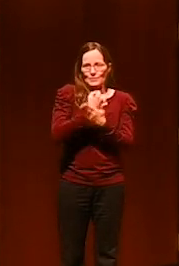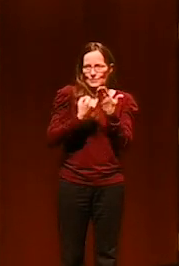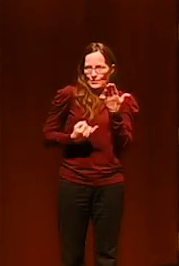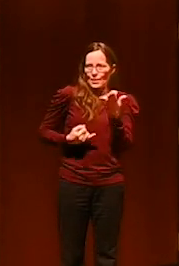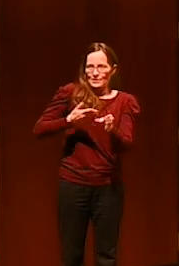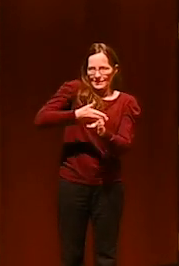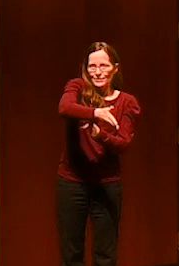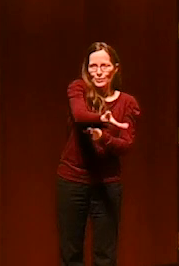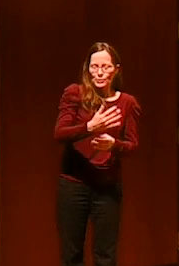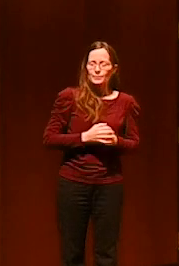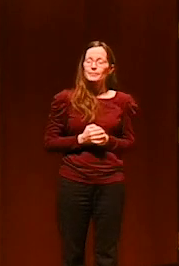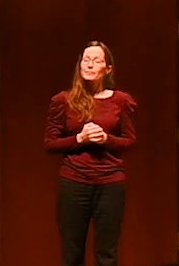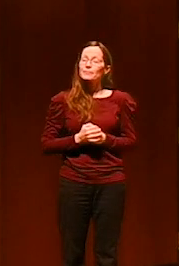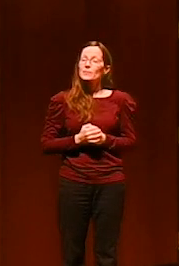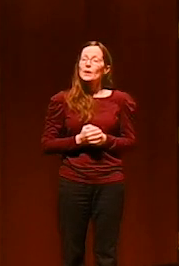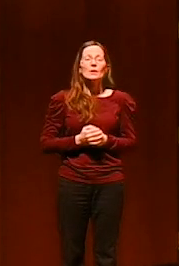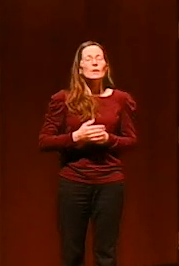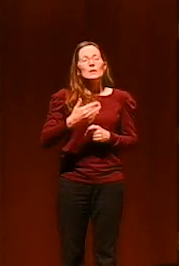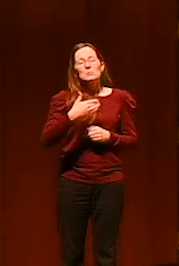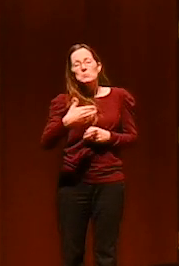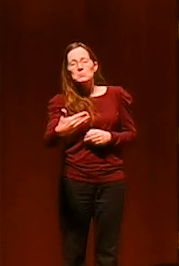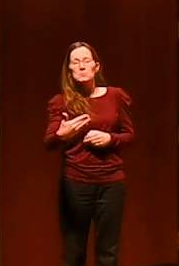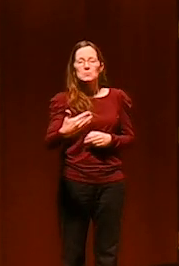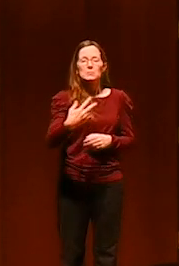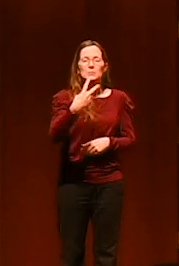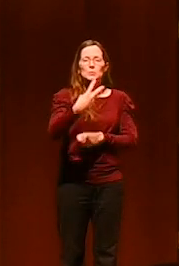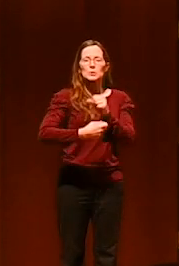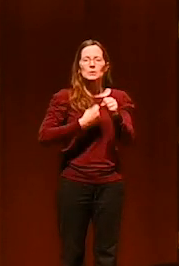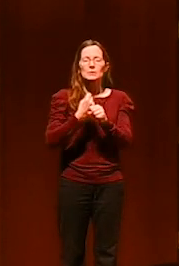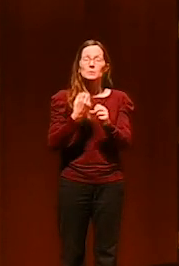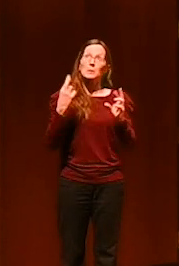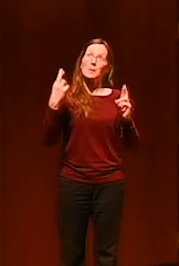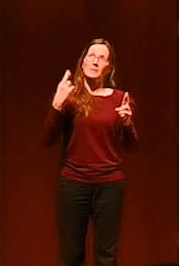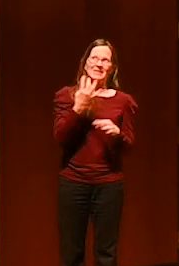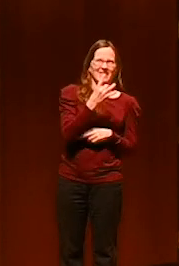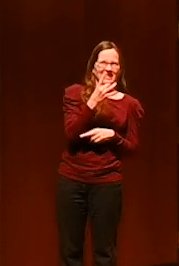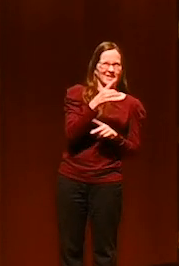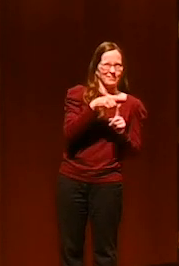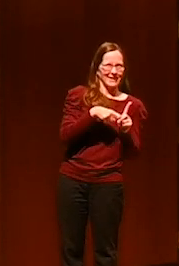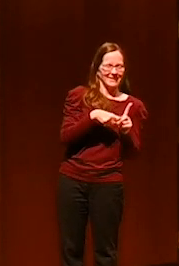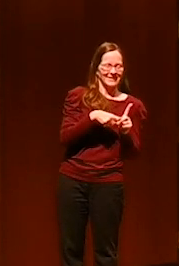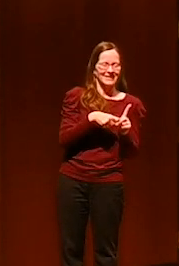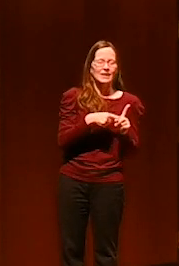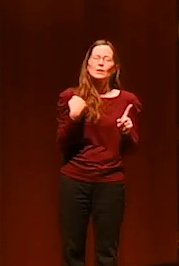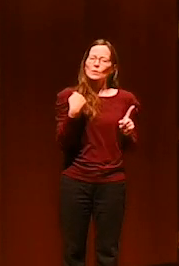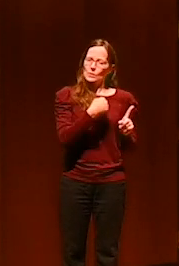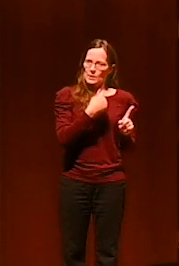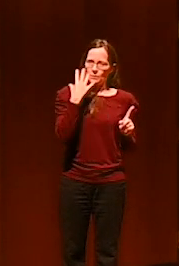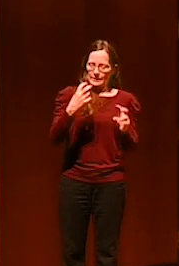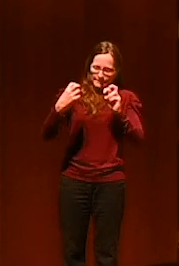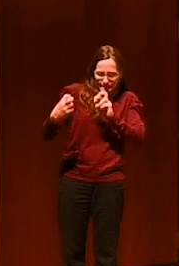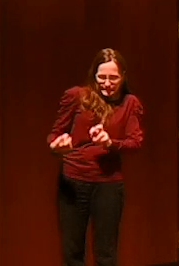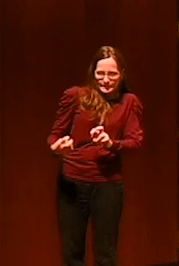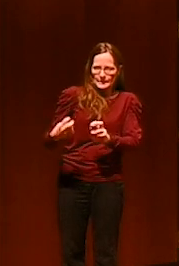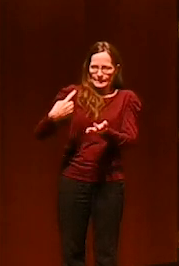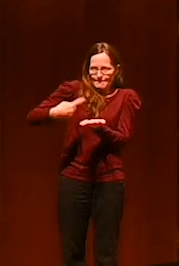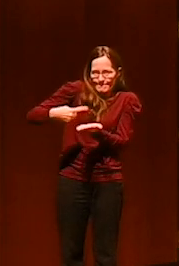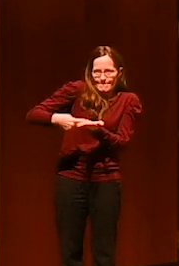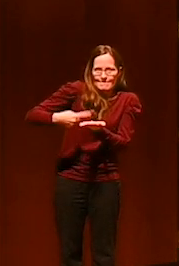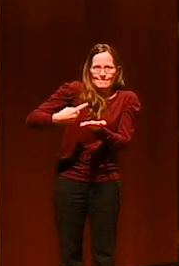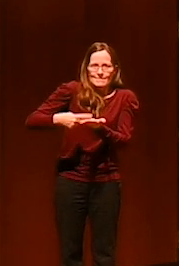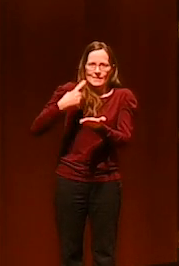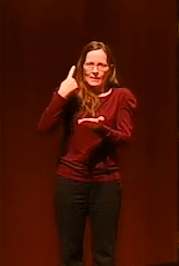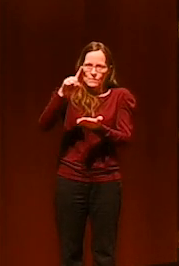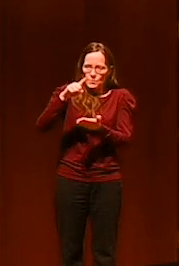next 2 years, or maybe closer to hopefully 18 months, the steering committee will work with Designing Local to help define the scope of the plan